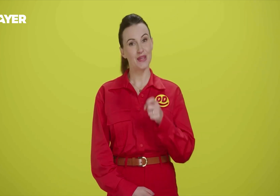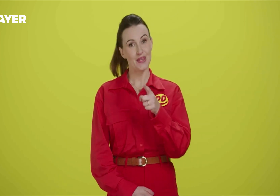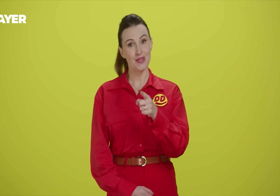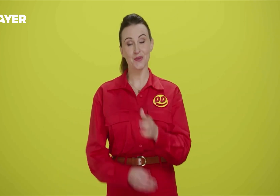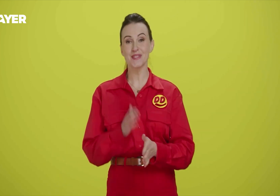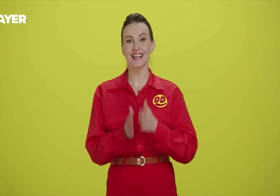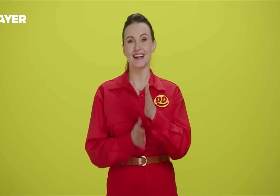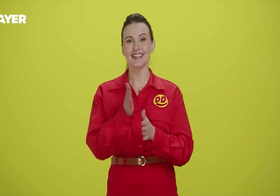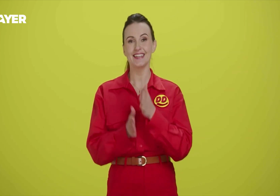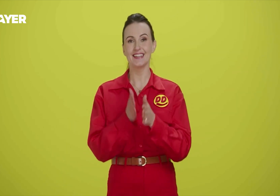U sign.